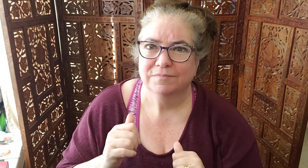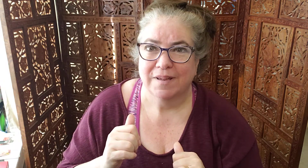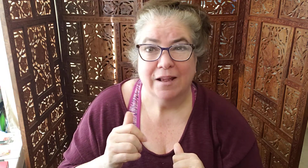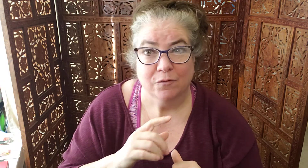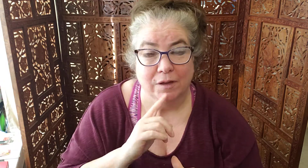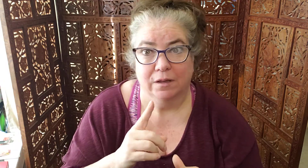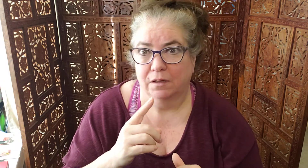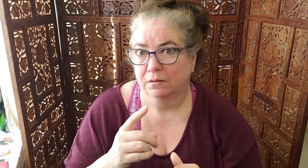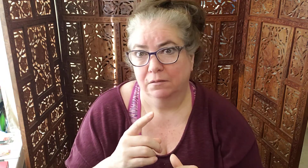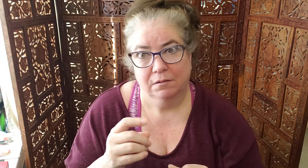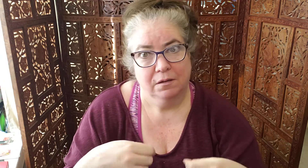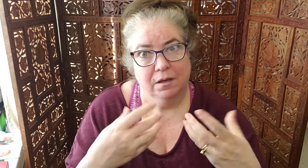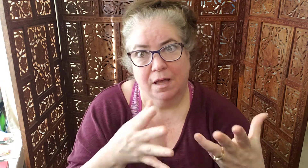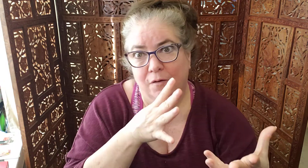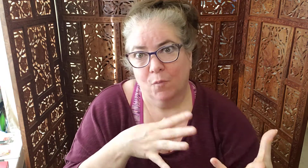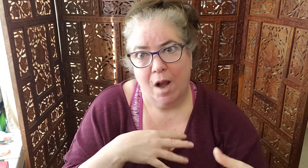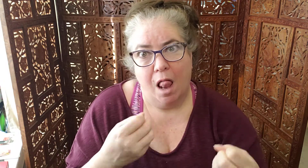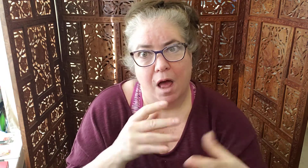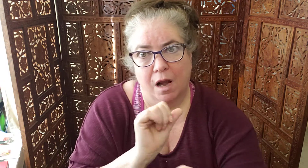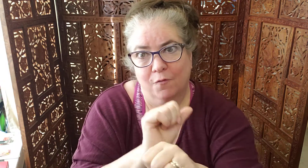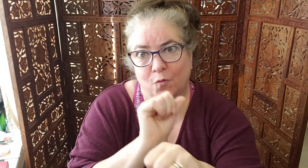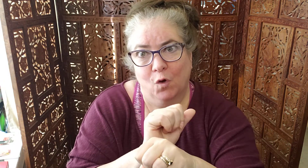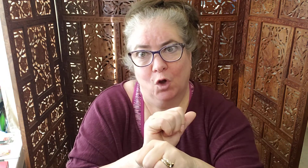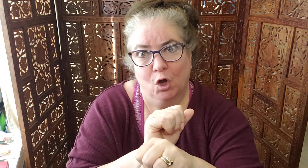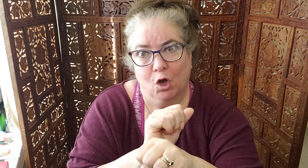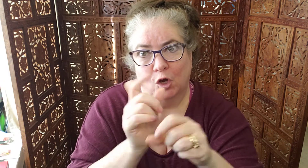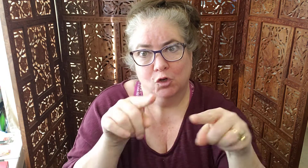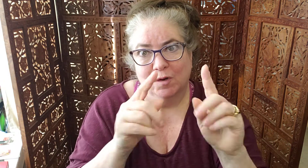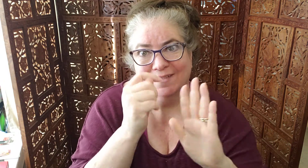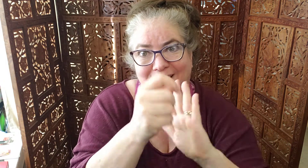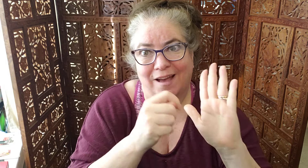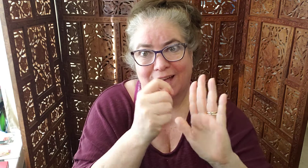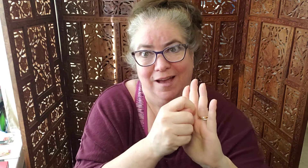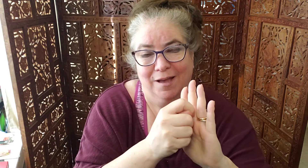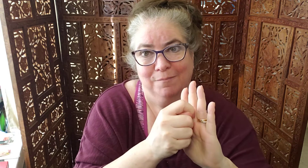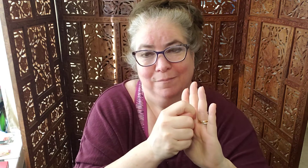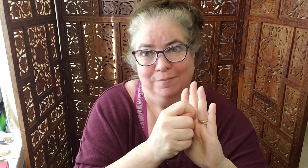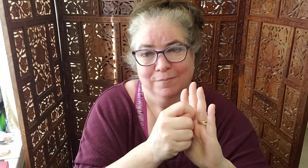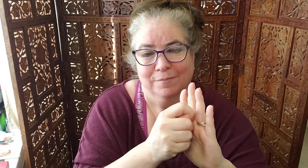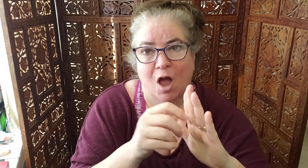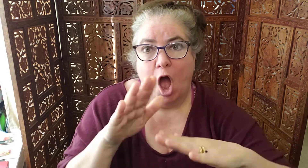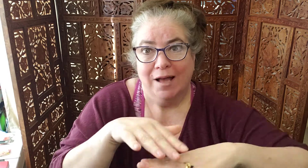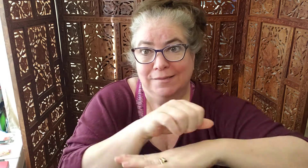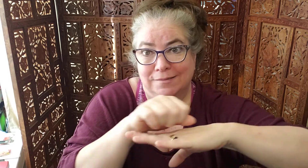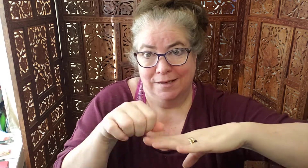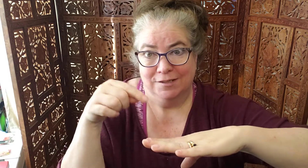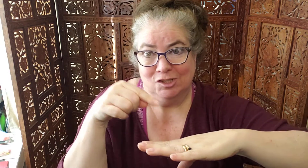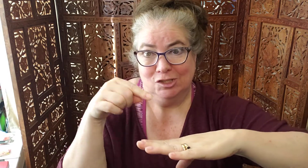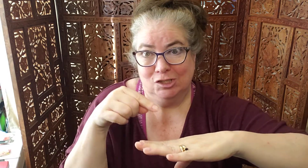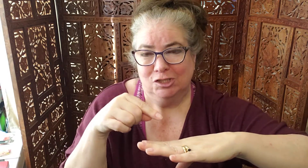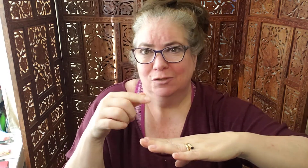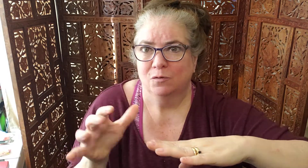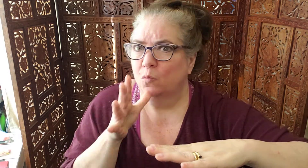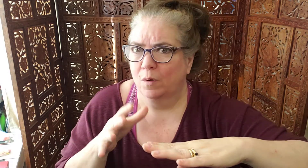line, he provided work for women, first of all, on stage where we were not allowed to be for